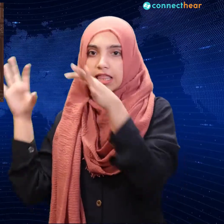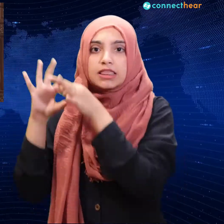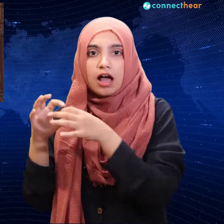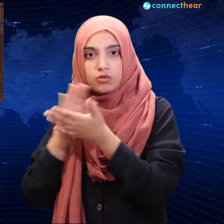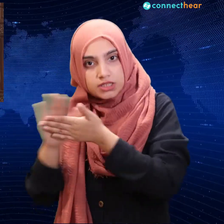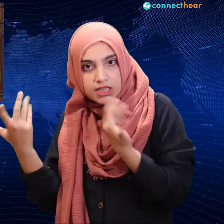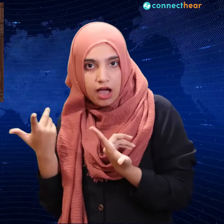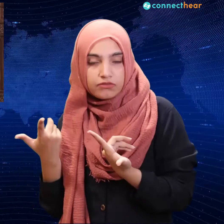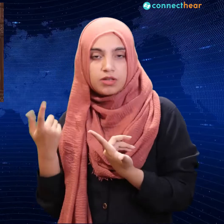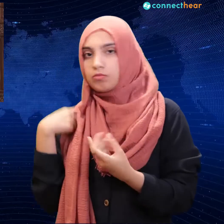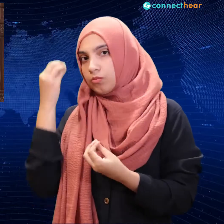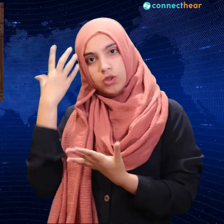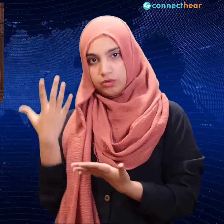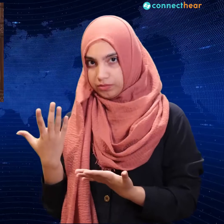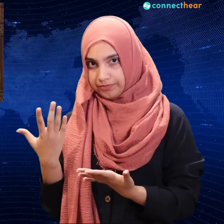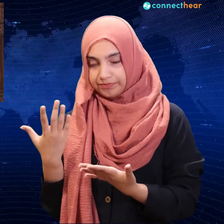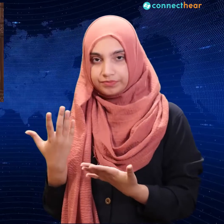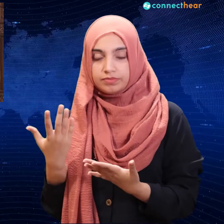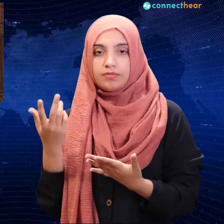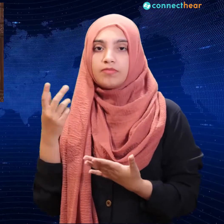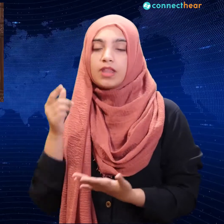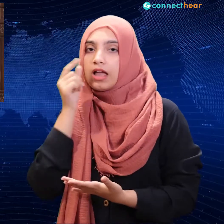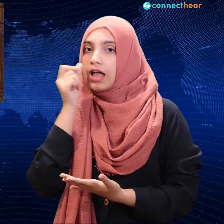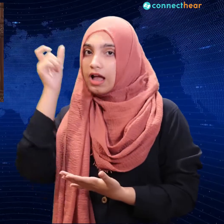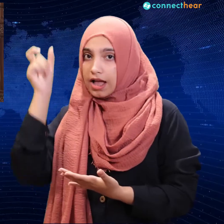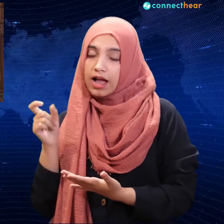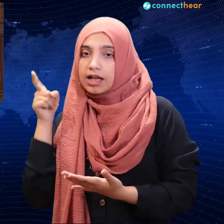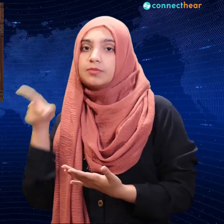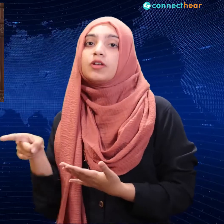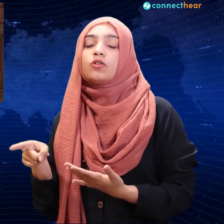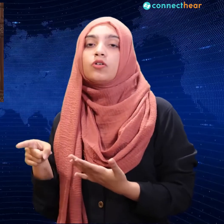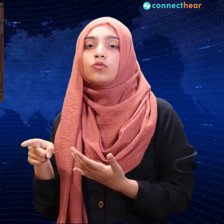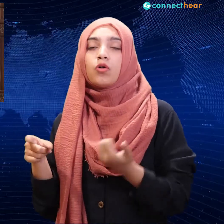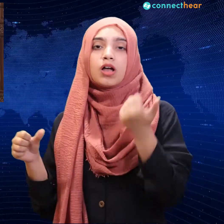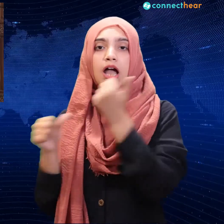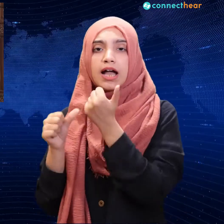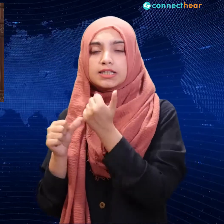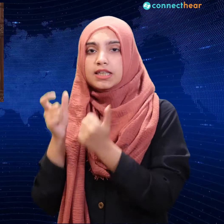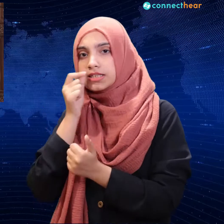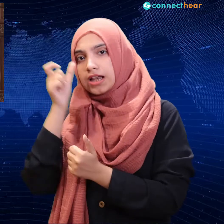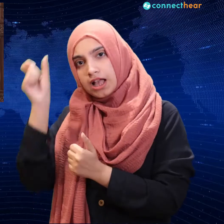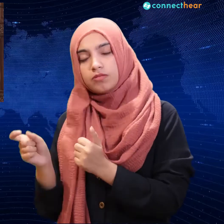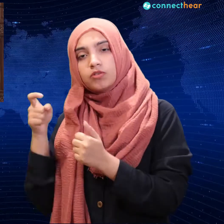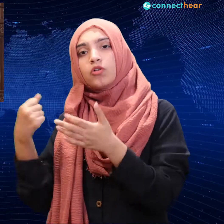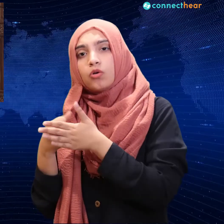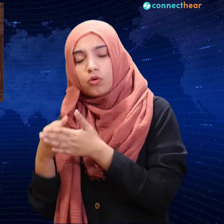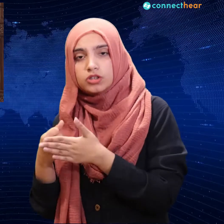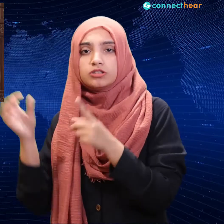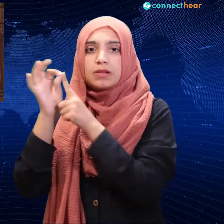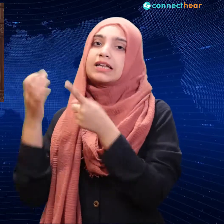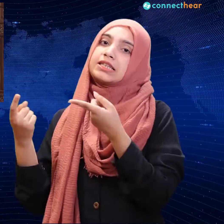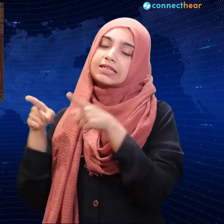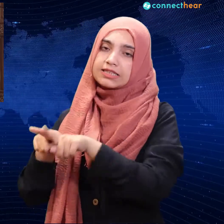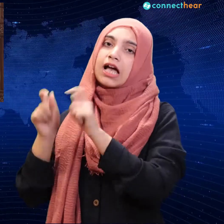is duplicitous. Antony Blinken agreed with the assessment of the role that Pakistan has played over the past